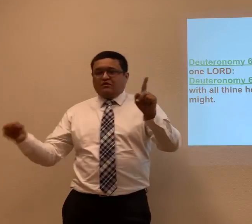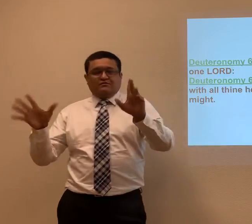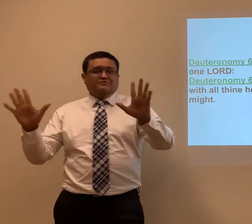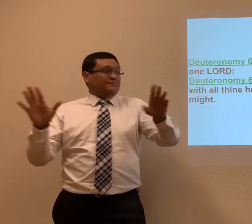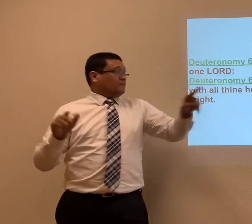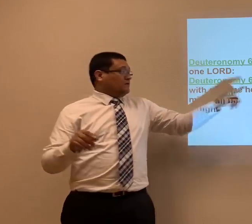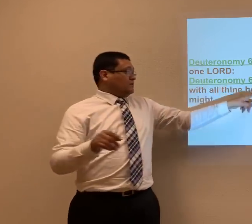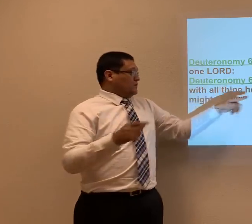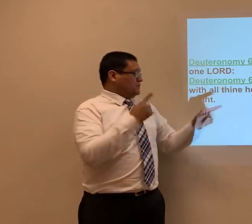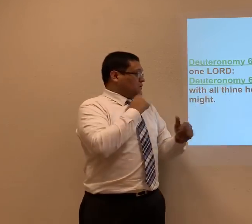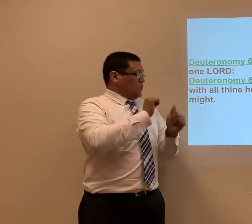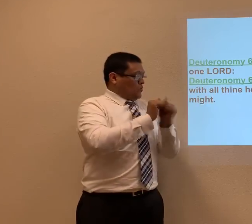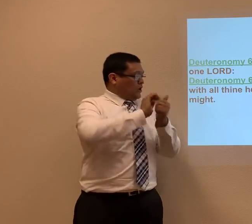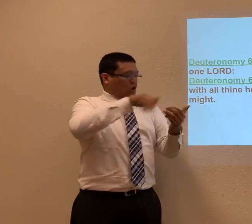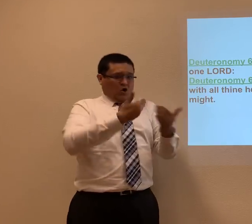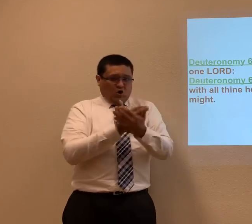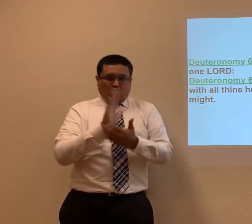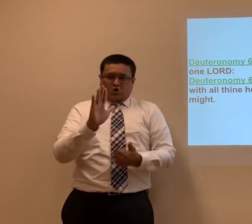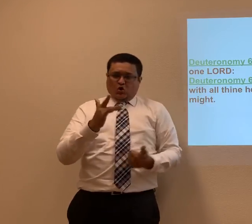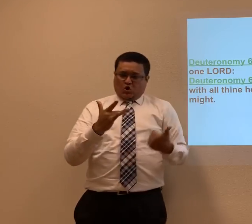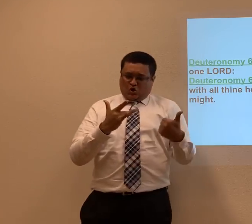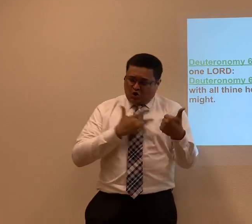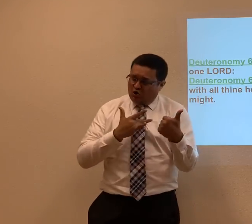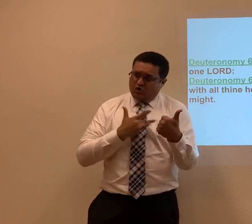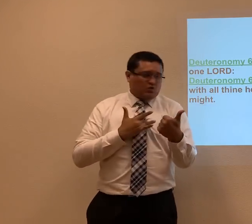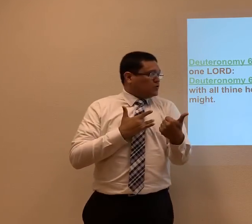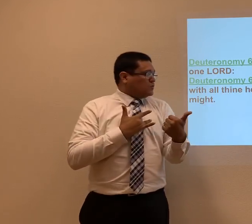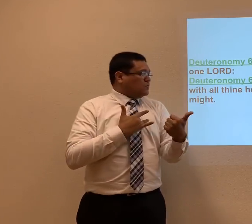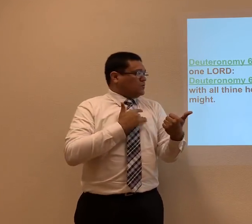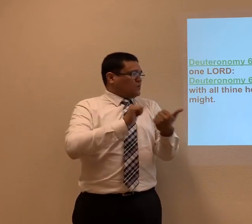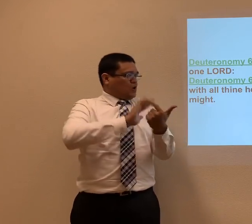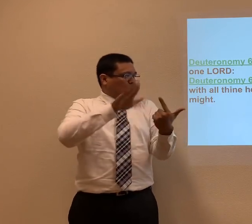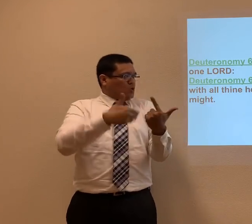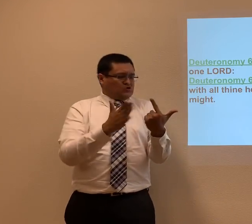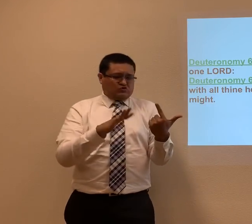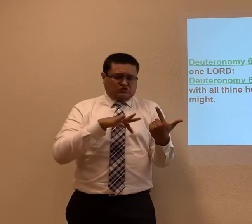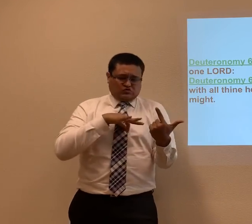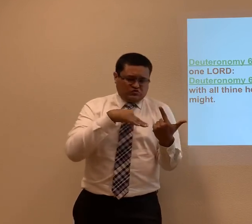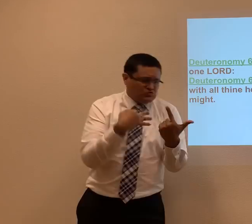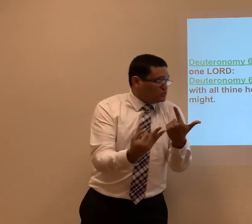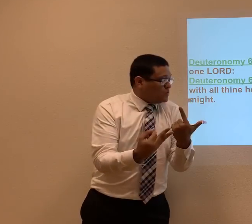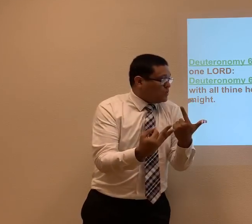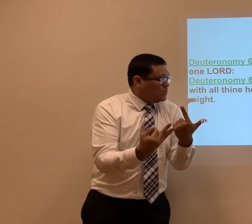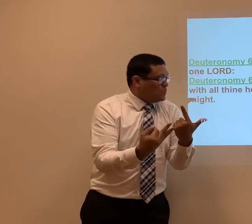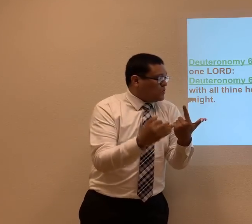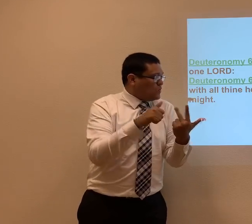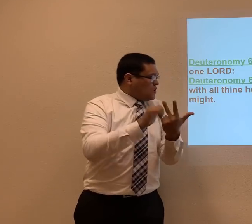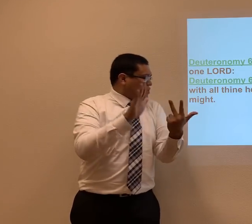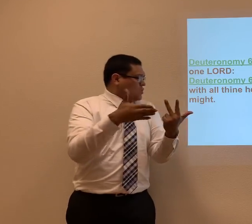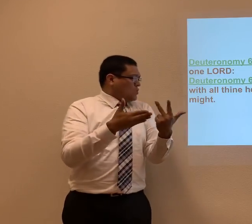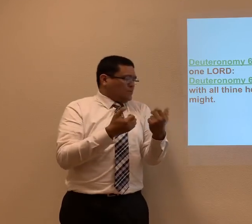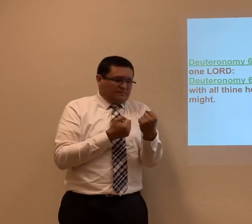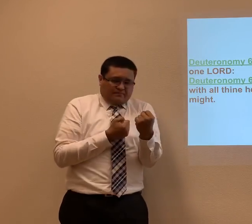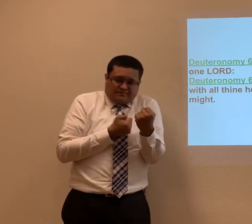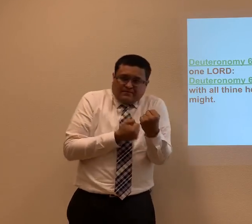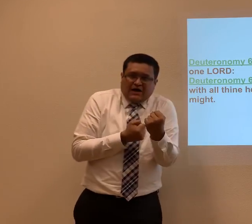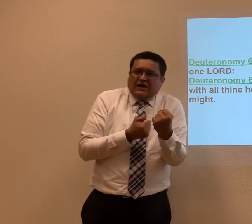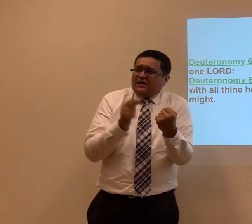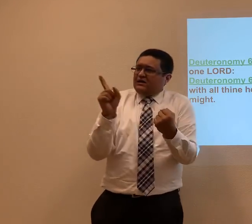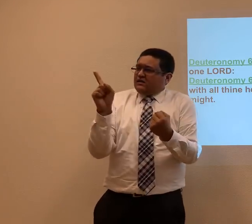So I went down this rabbit trail, but this verse says, I shall love the Lord thy God with all thy heart and with all thy soul and